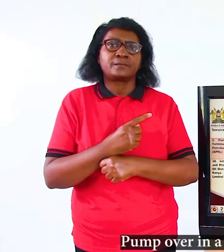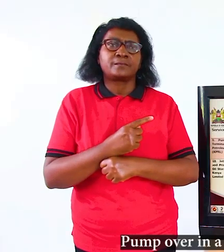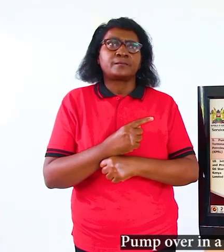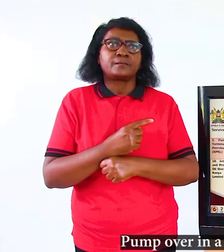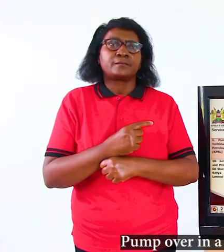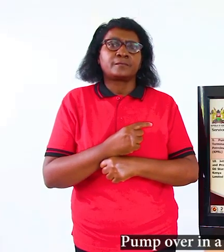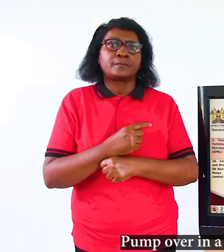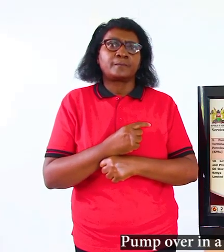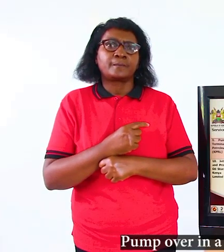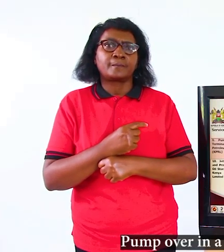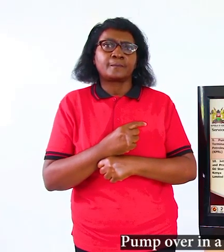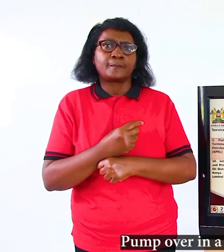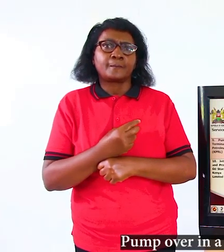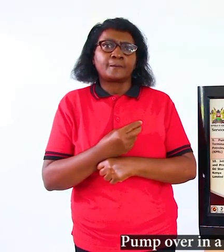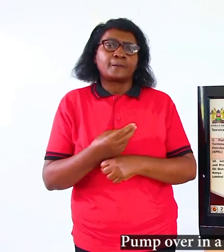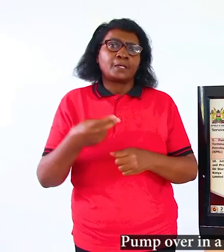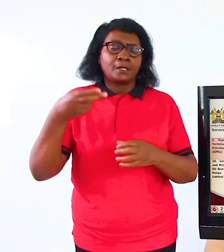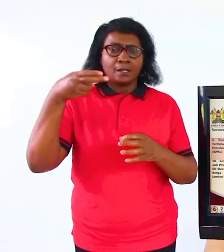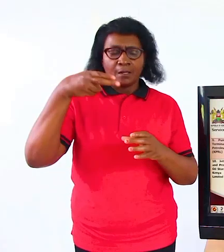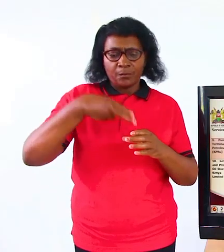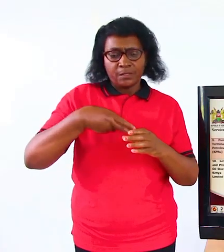Pump over in a Nairobi terminal